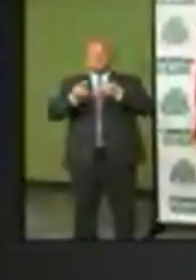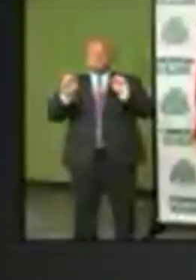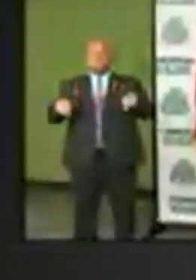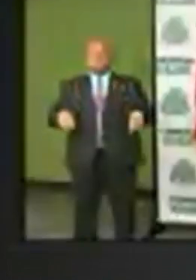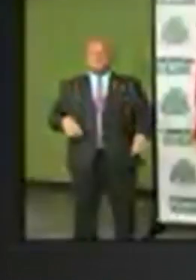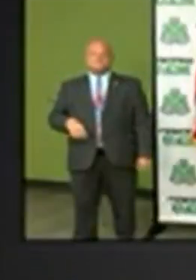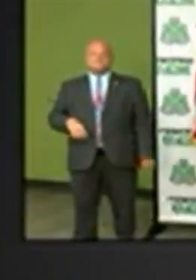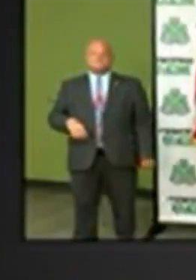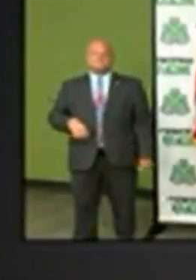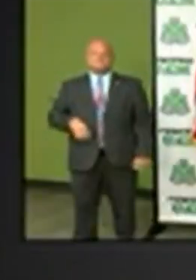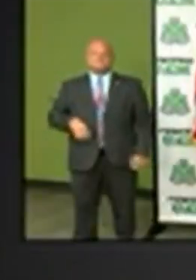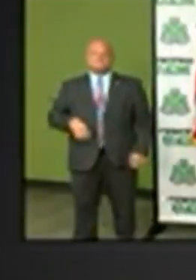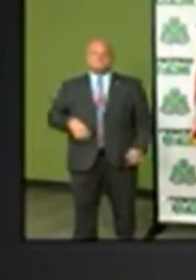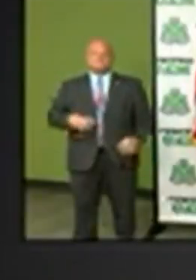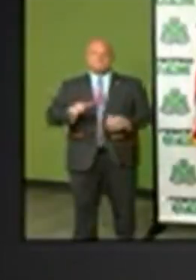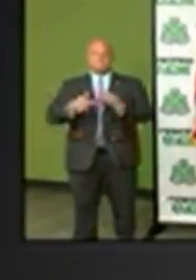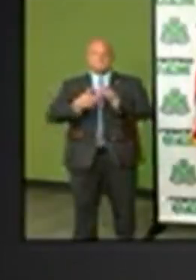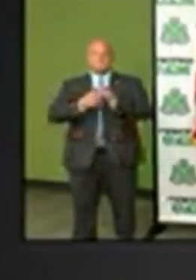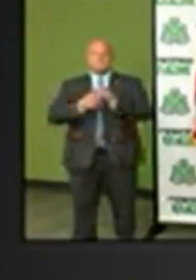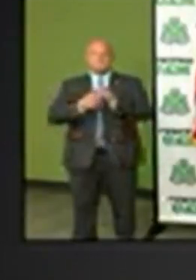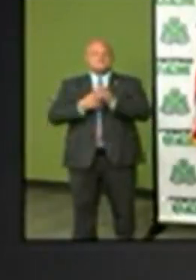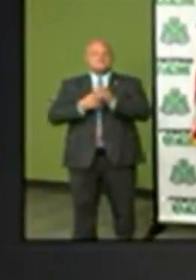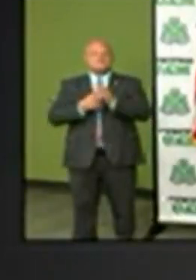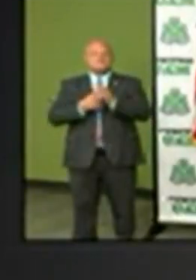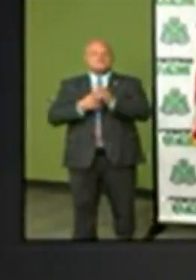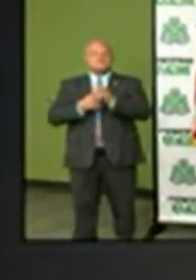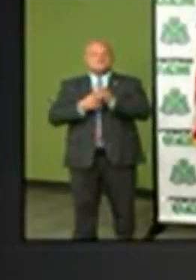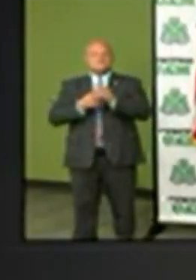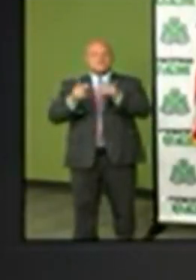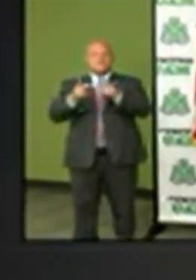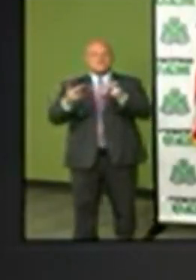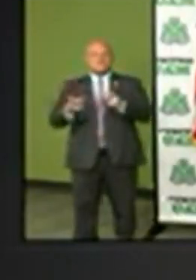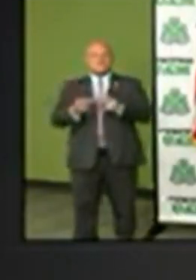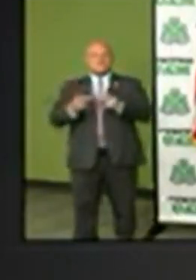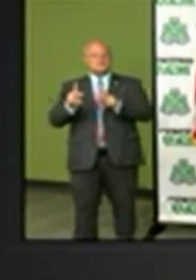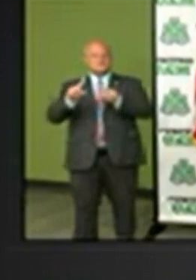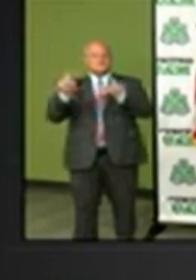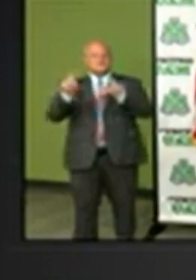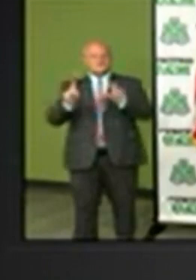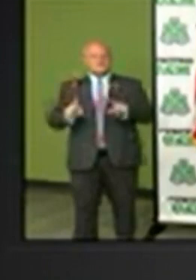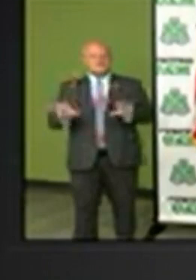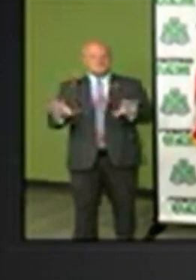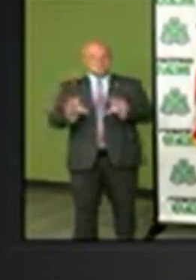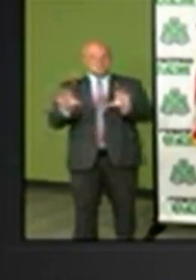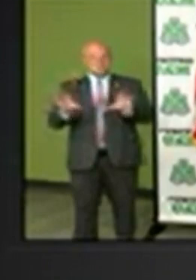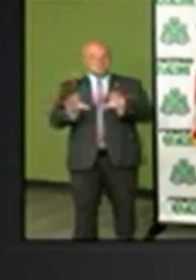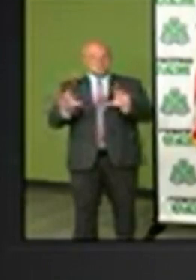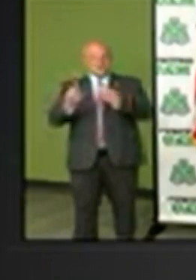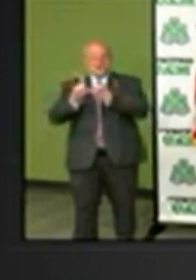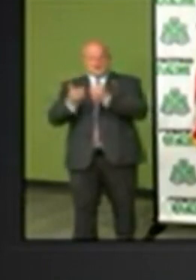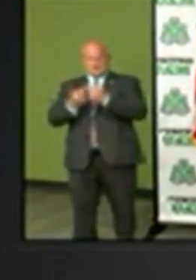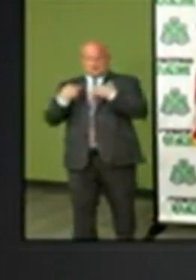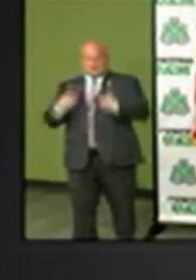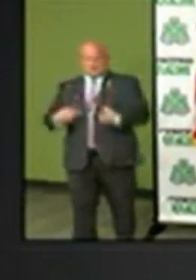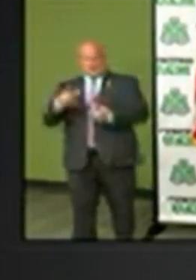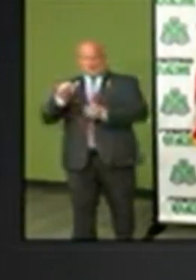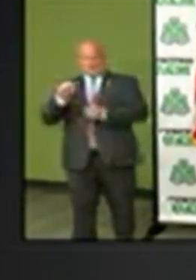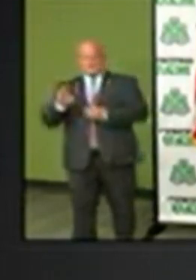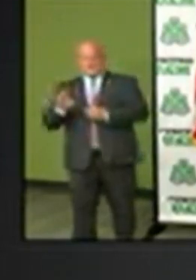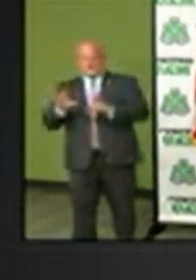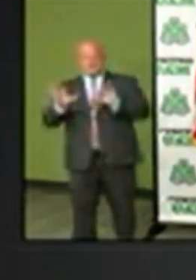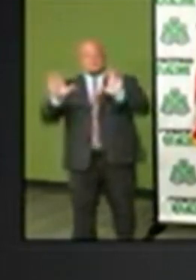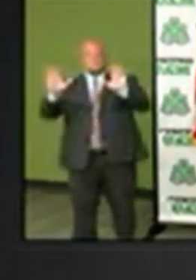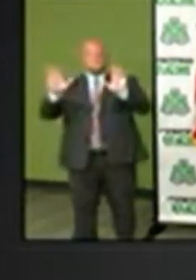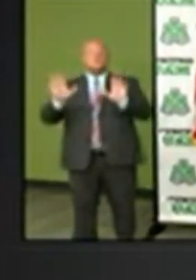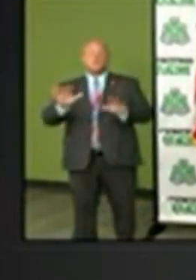well. And this is by facility type, and this tells the story again that our Department of Health laboratory is doing